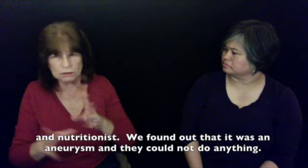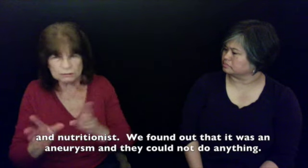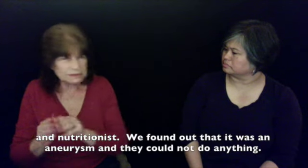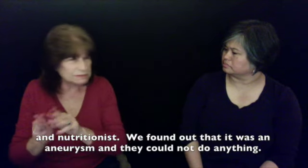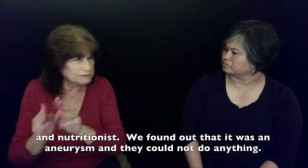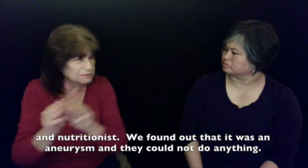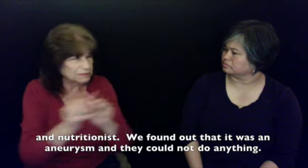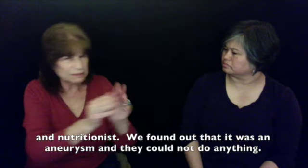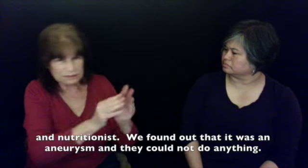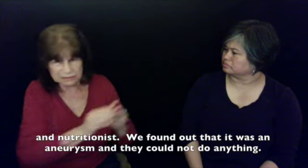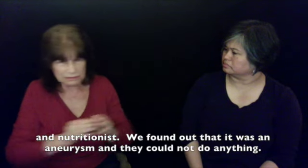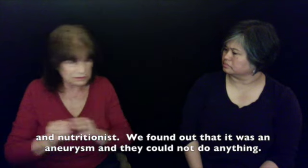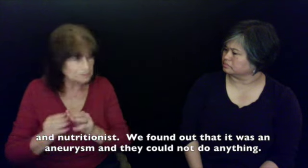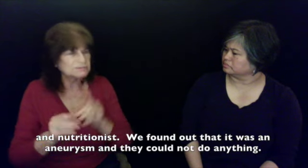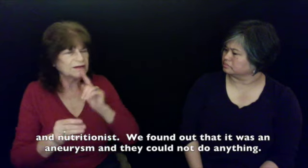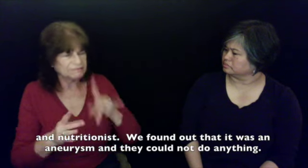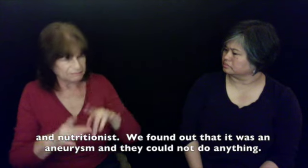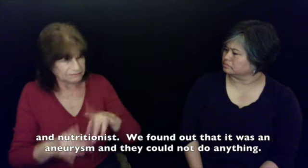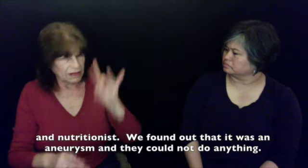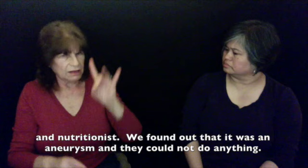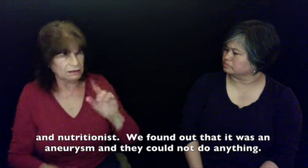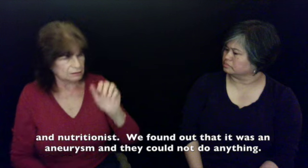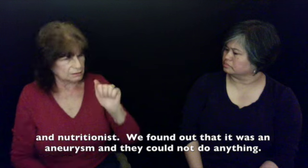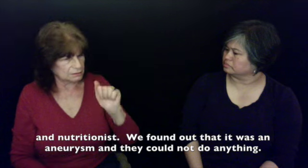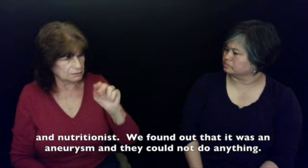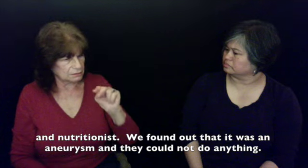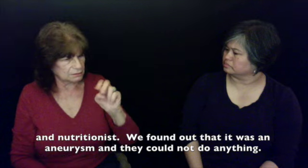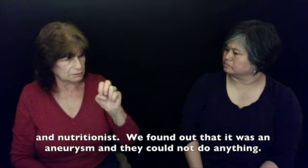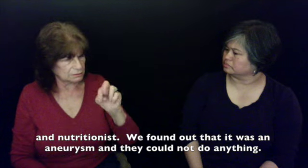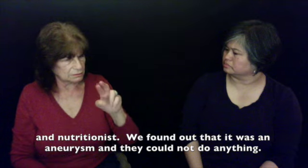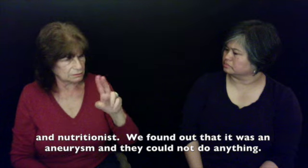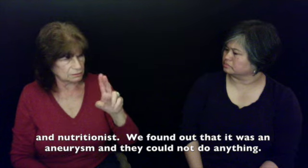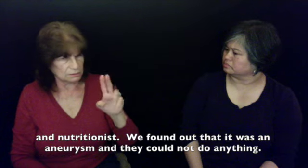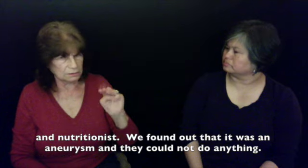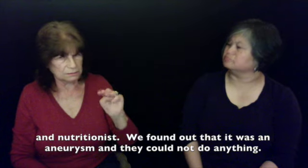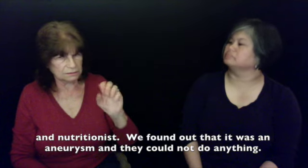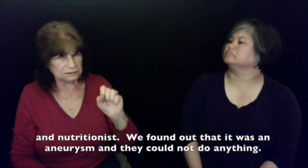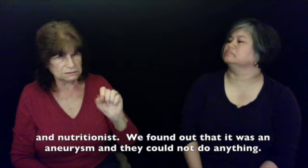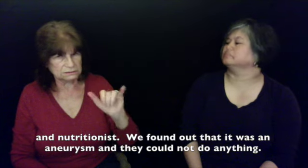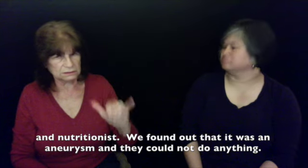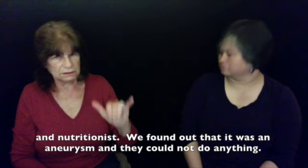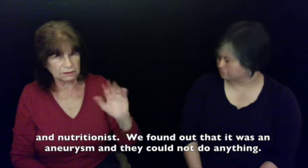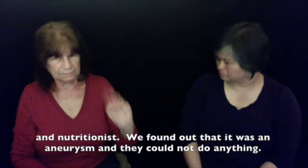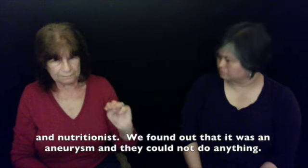a nutritionist. We found that it was an aneurysm and they could not do anything.